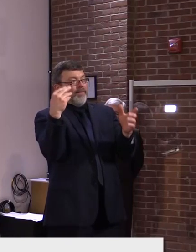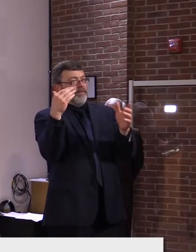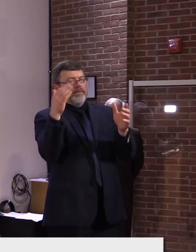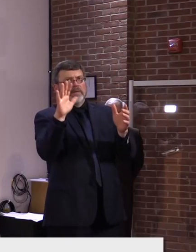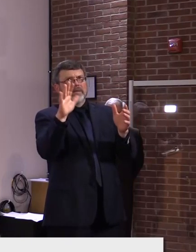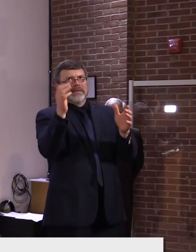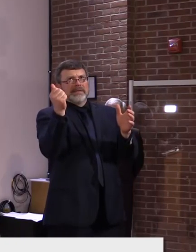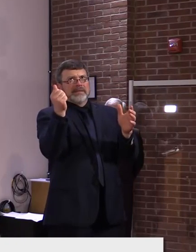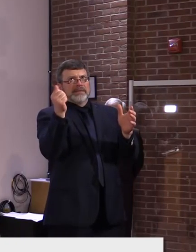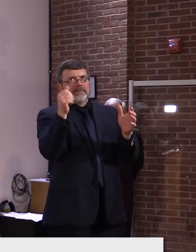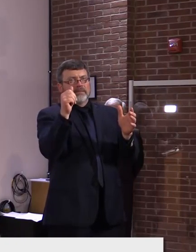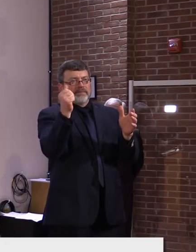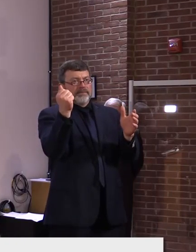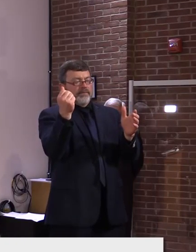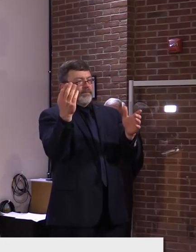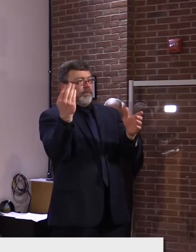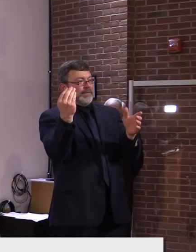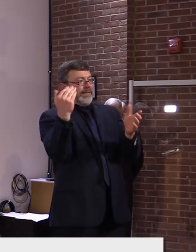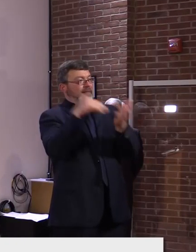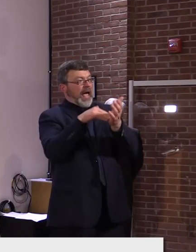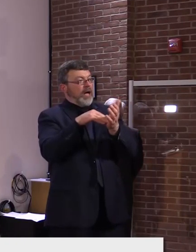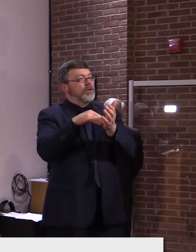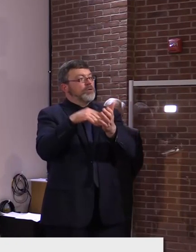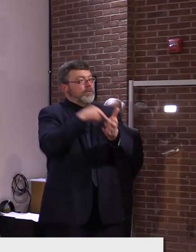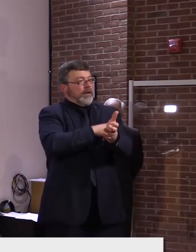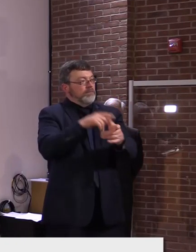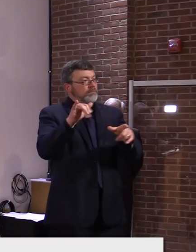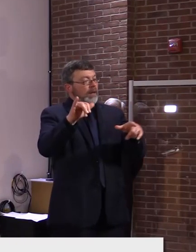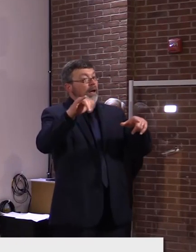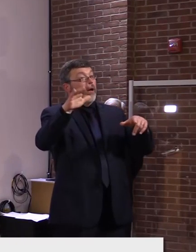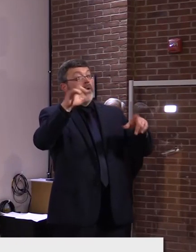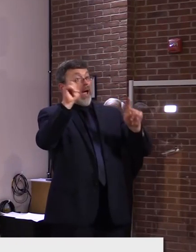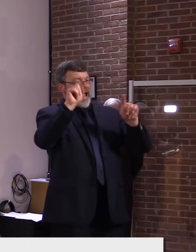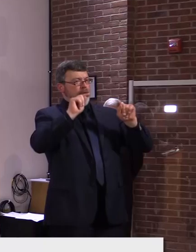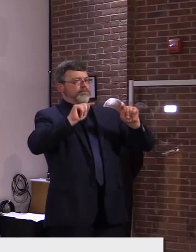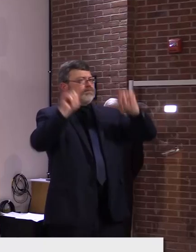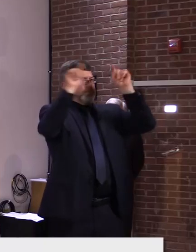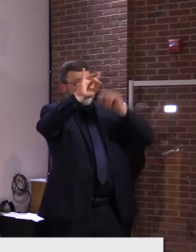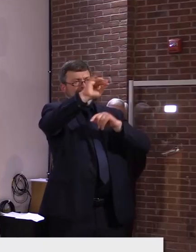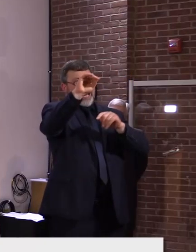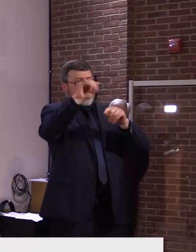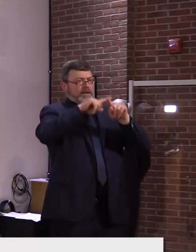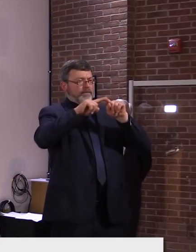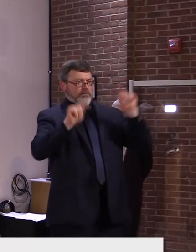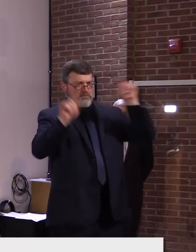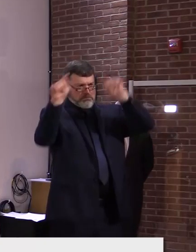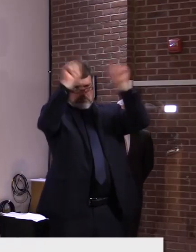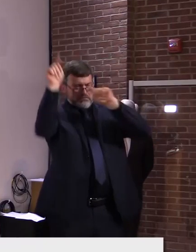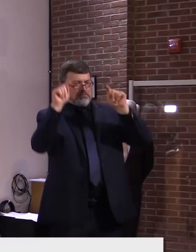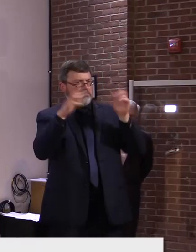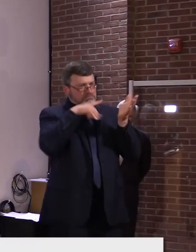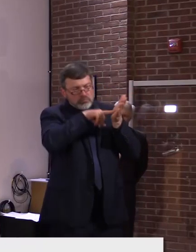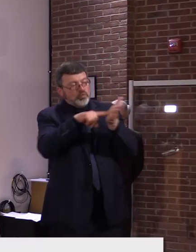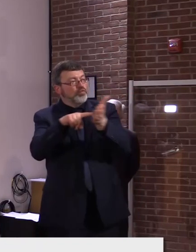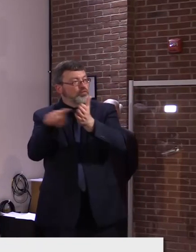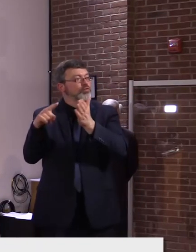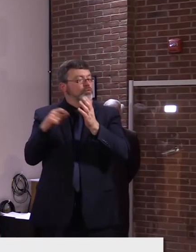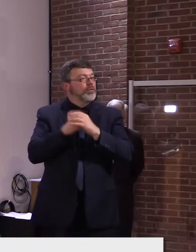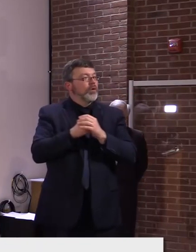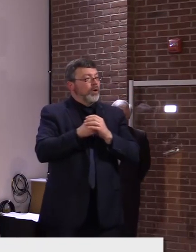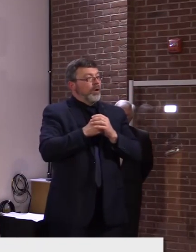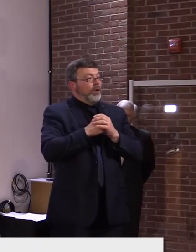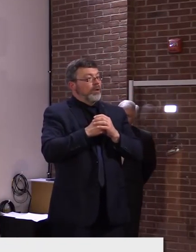70% of the residents were fully vaccinated. I might add that's a number far lower than what we have in Vermont. Using